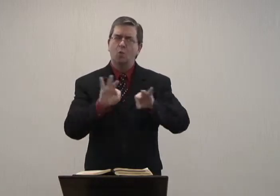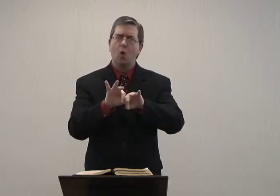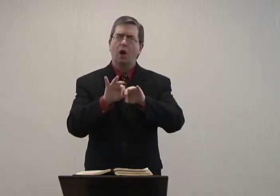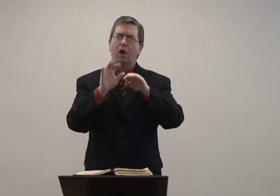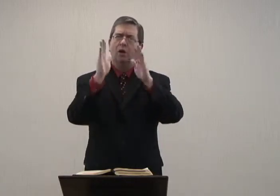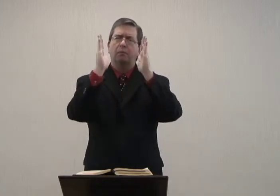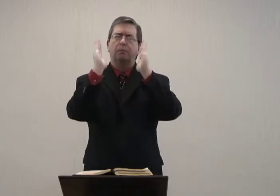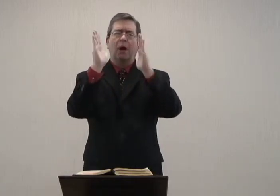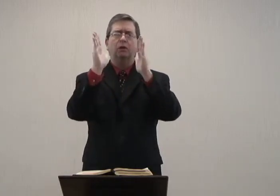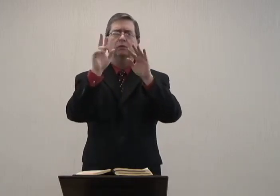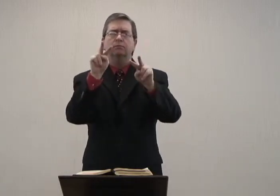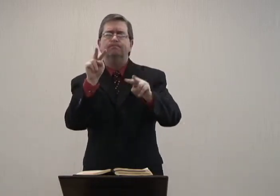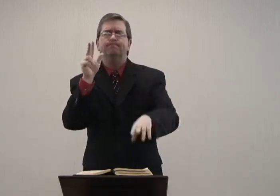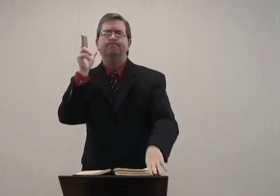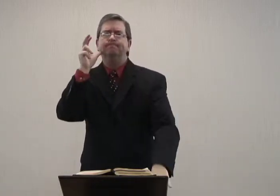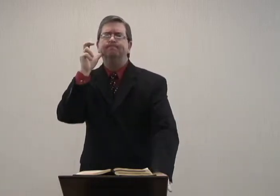good. That's important.